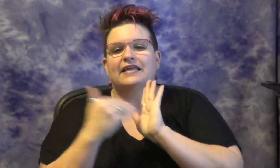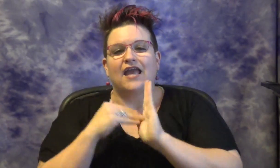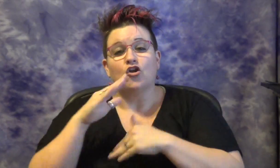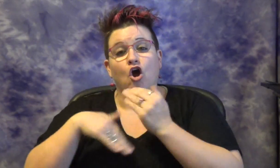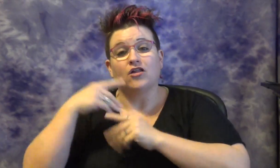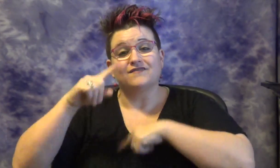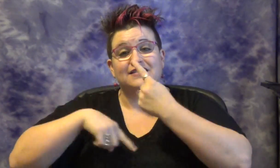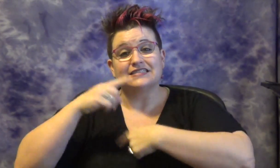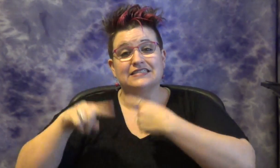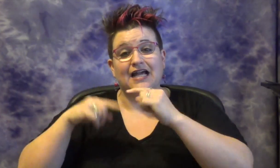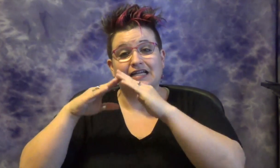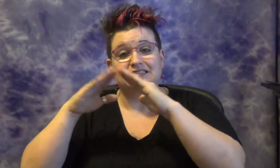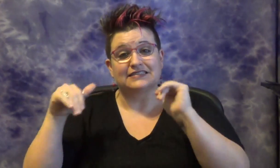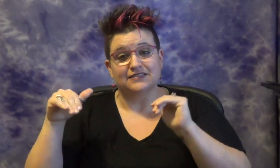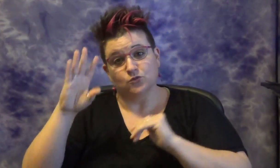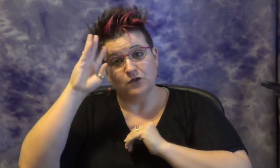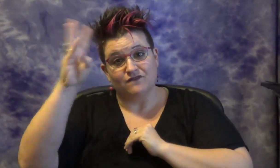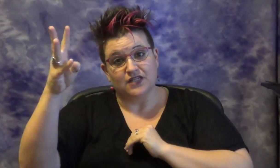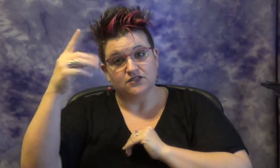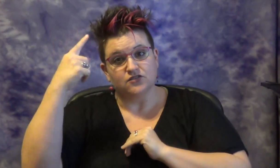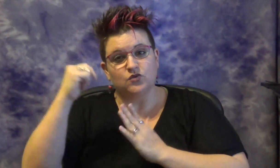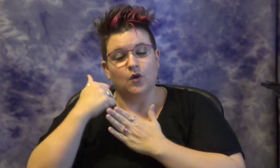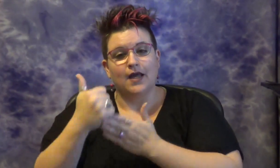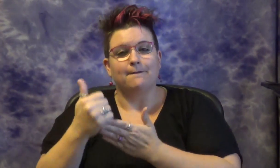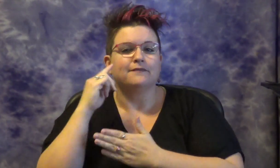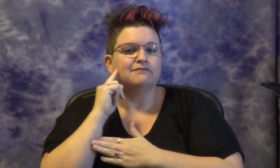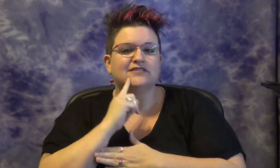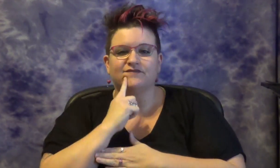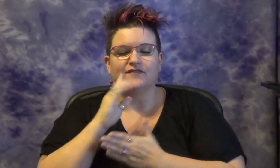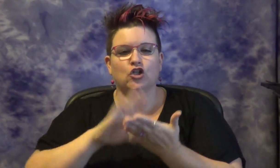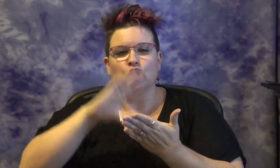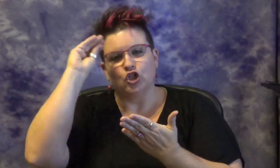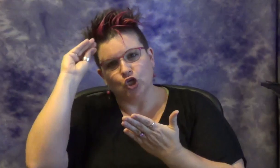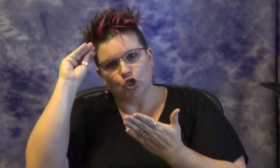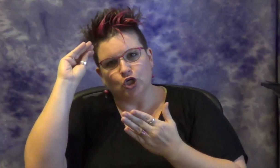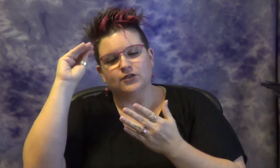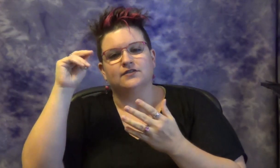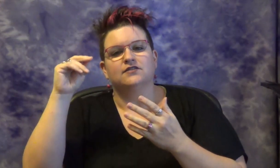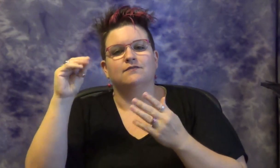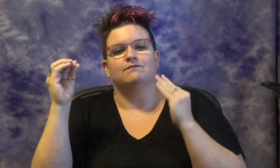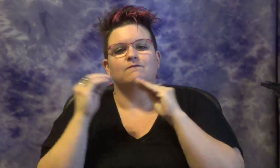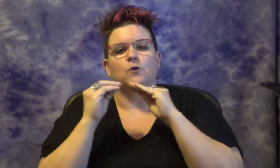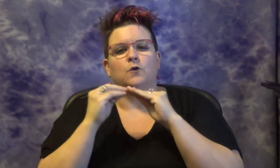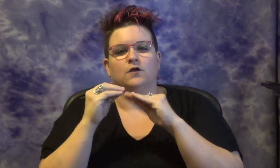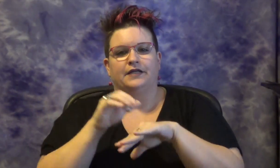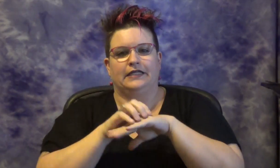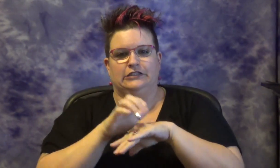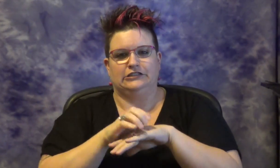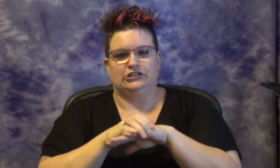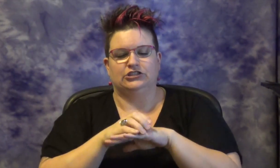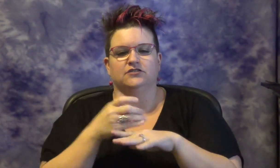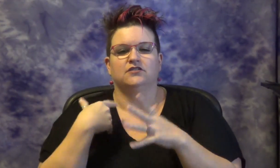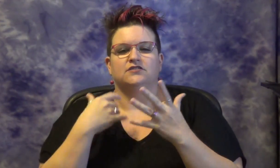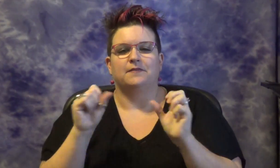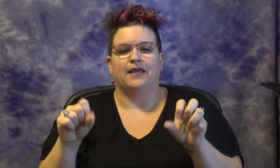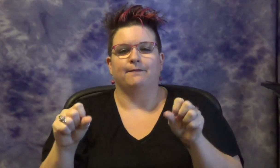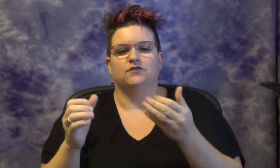videos. Again, all of these are different sign systems that were invented to help deaf people learn